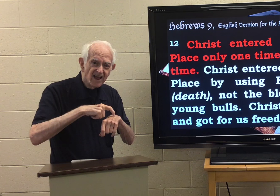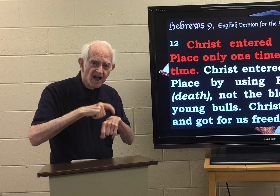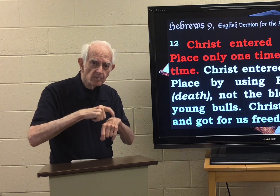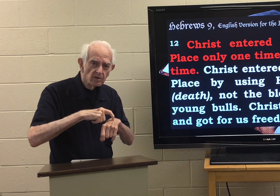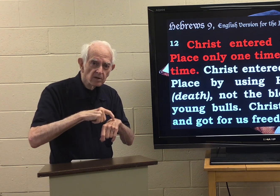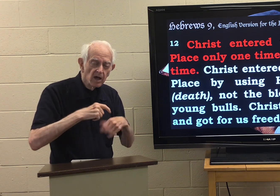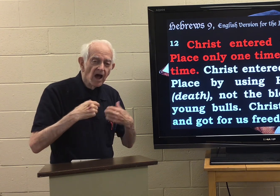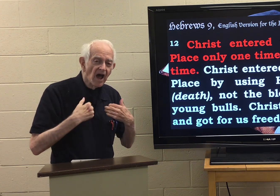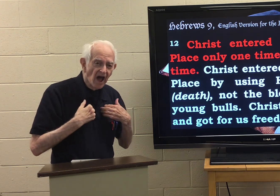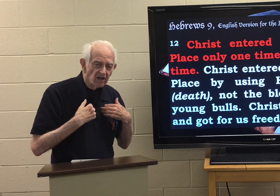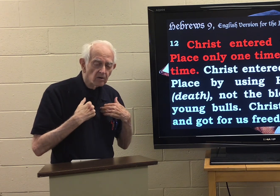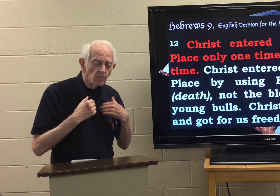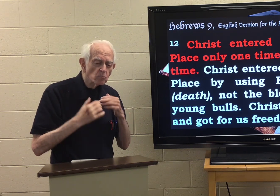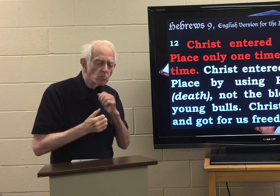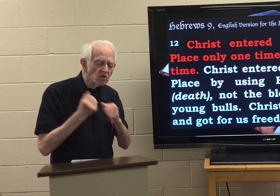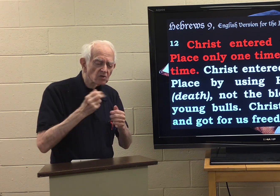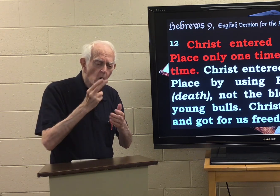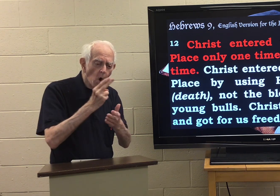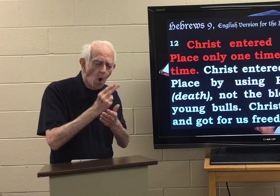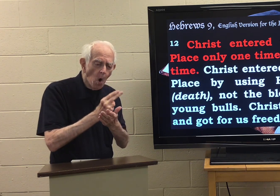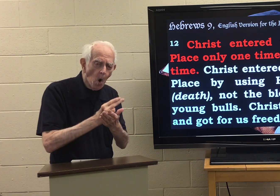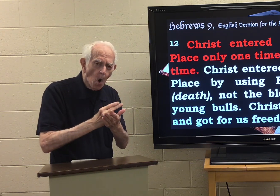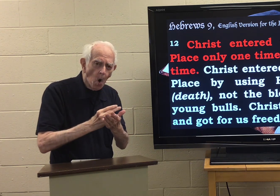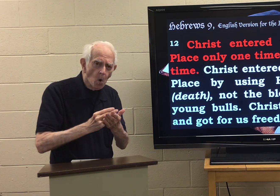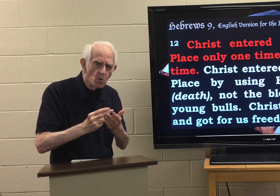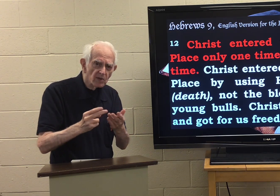in Moses' time, they had the most holy place.